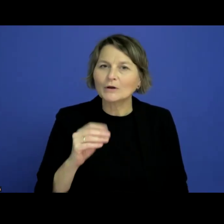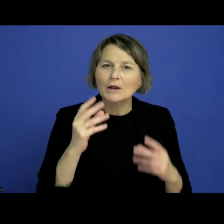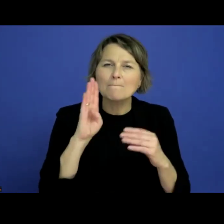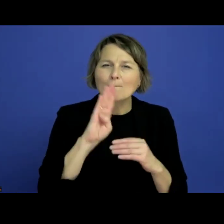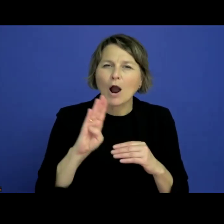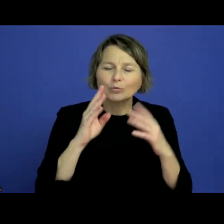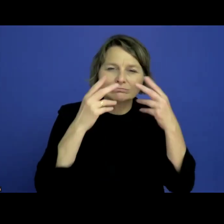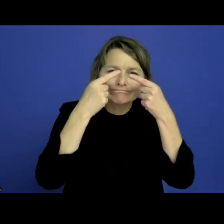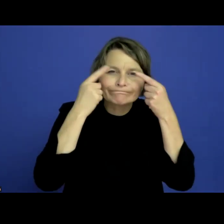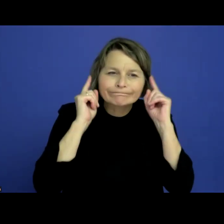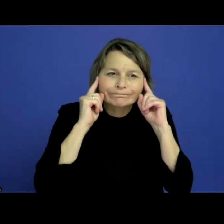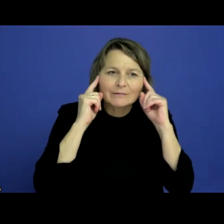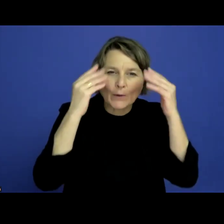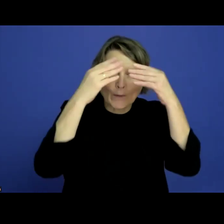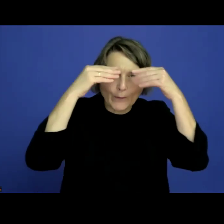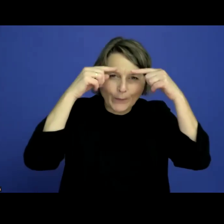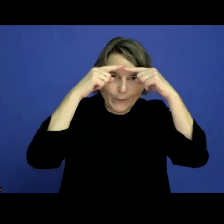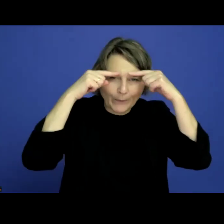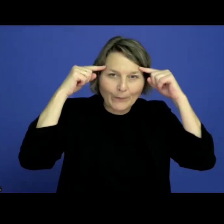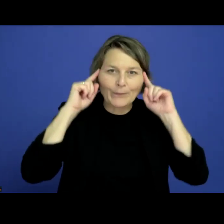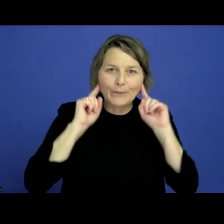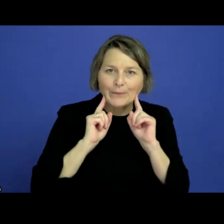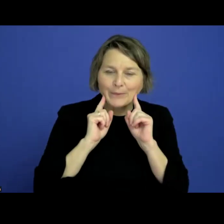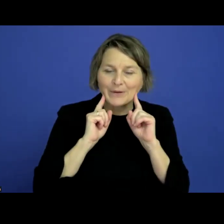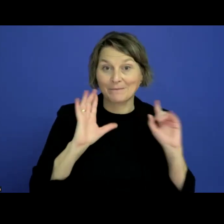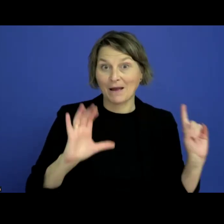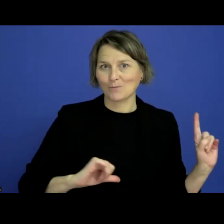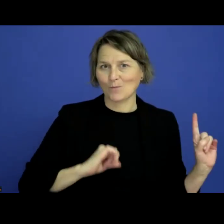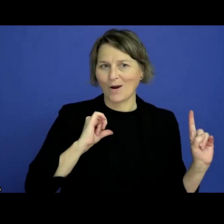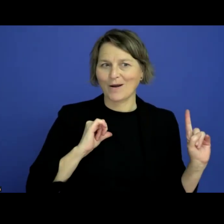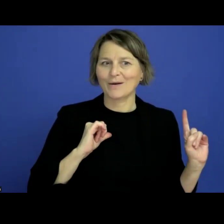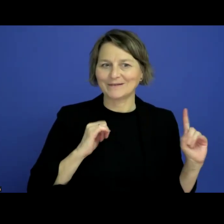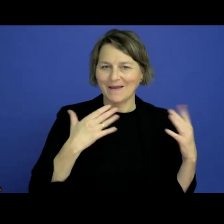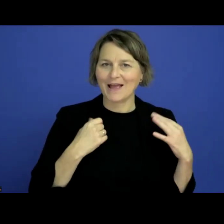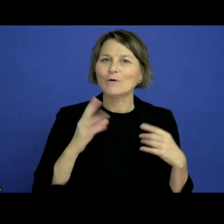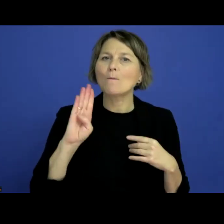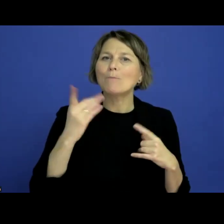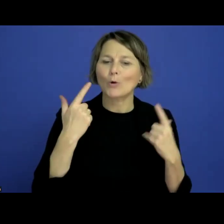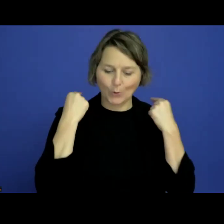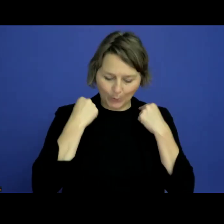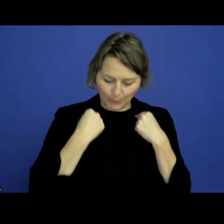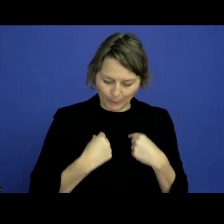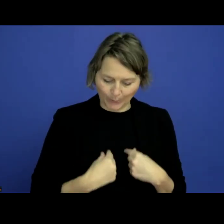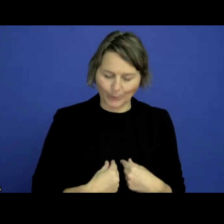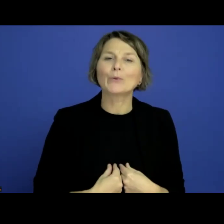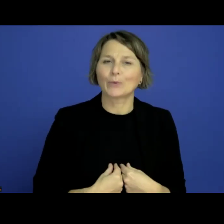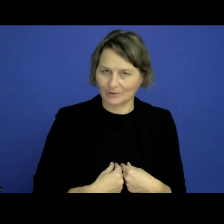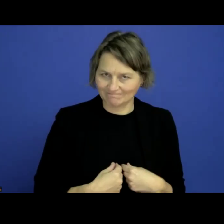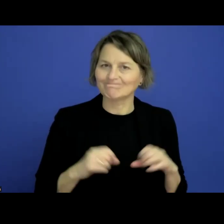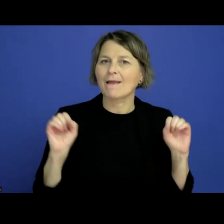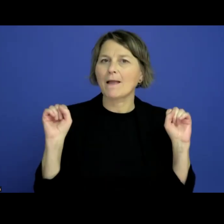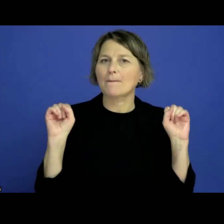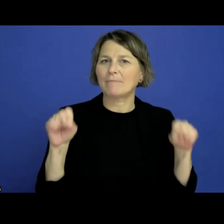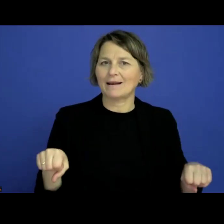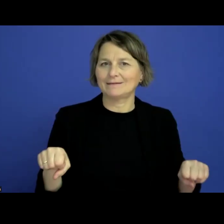fringe. What I'm wearing today, very proudly, also is the blue lanyard representing our capability community, one of the employee